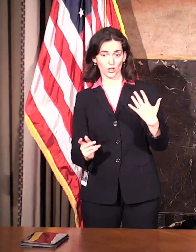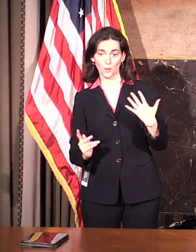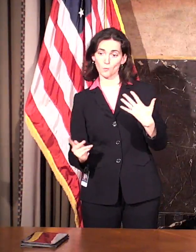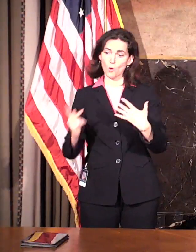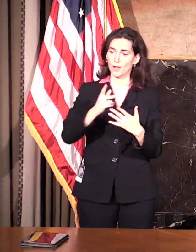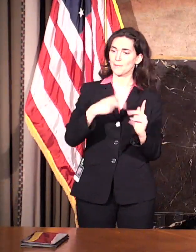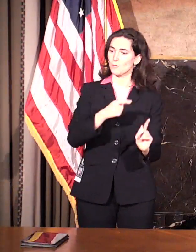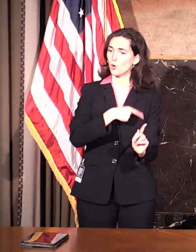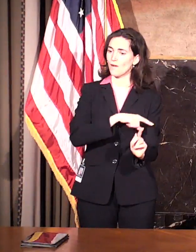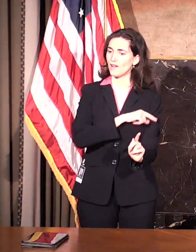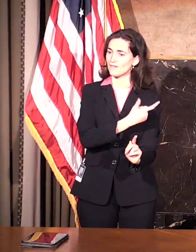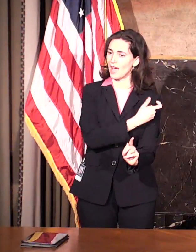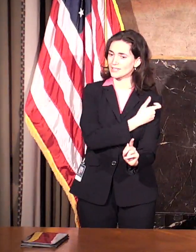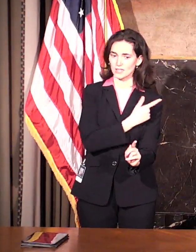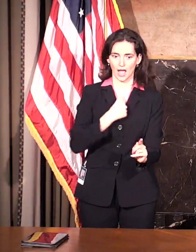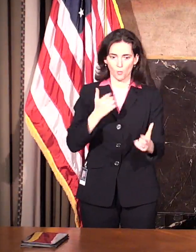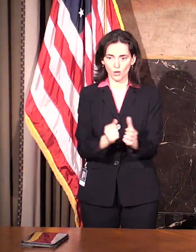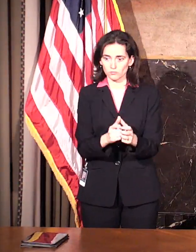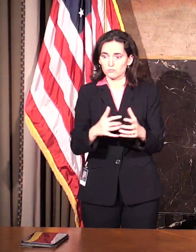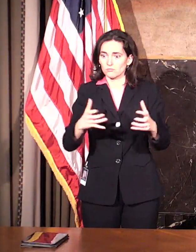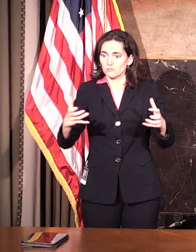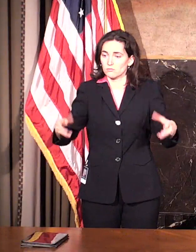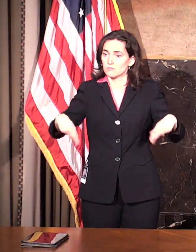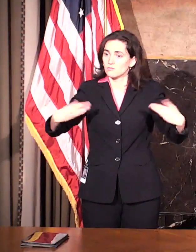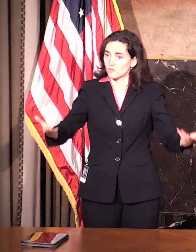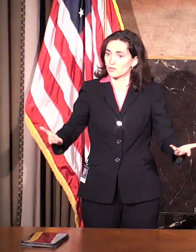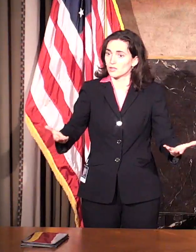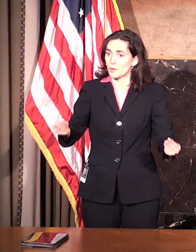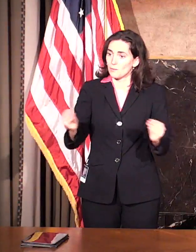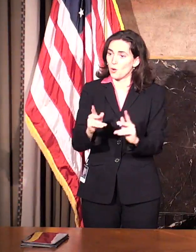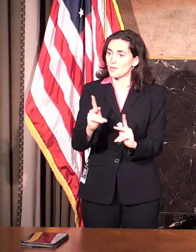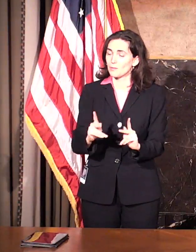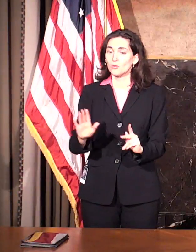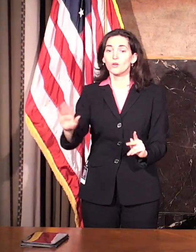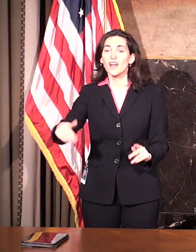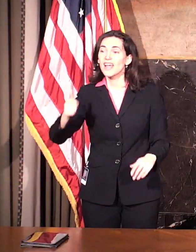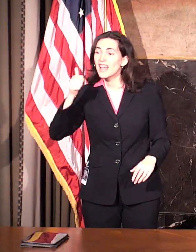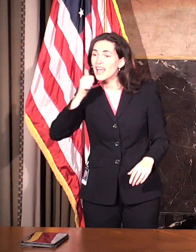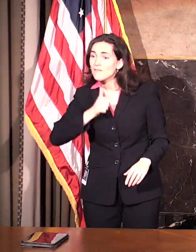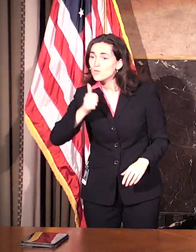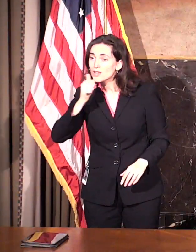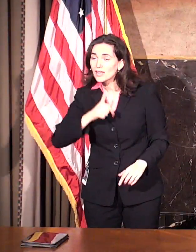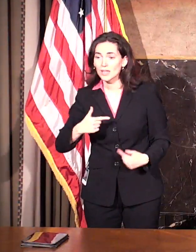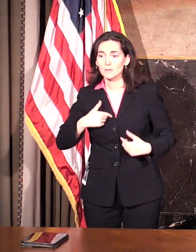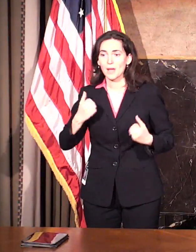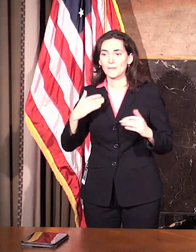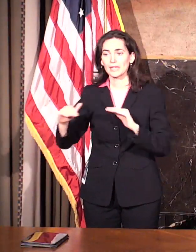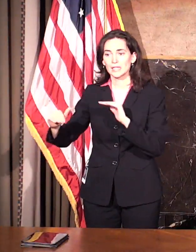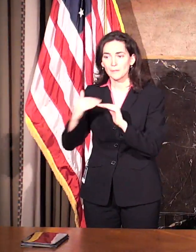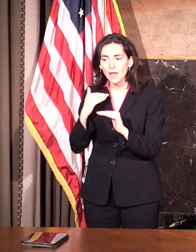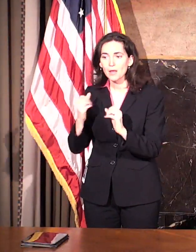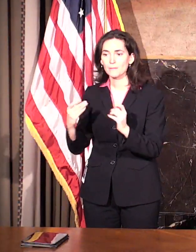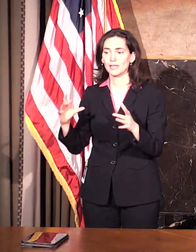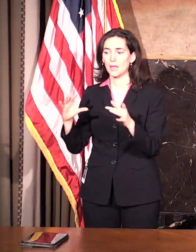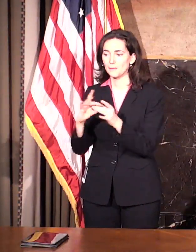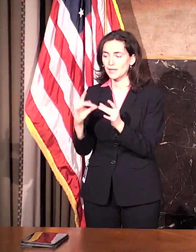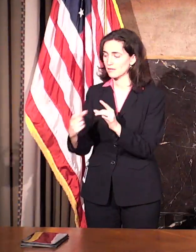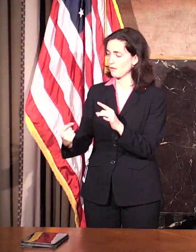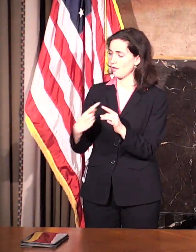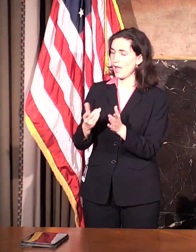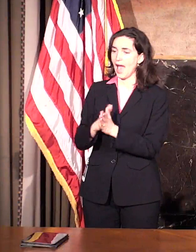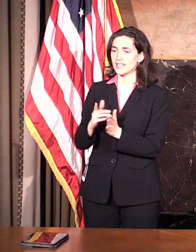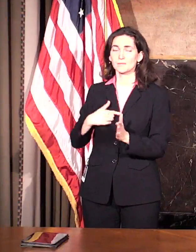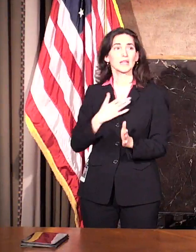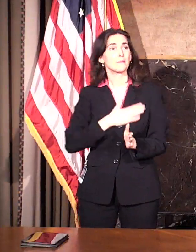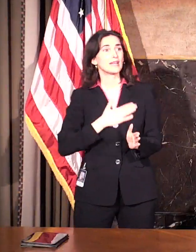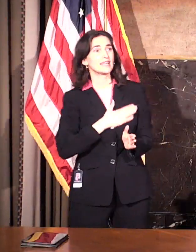over time as we are able to do it. Literally every single day I get multiple emails or messages asking me to include